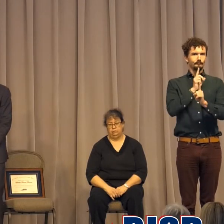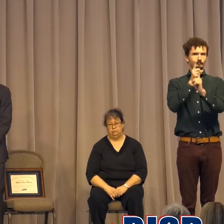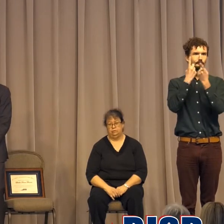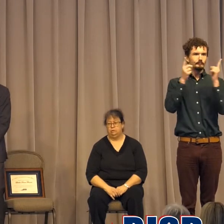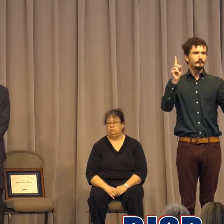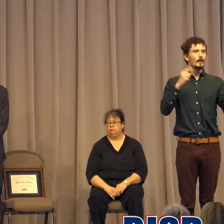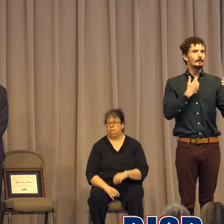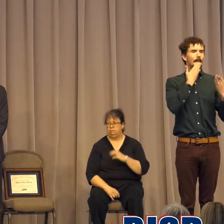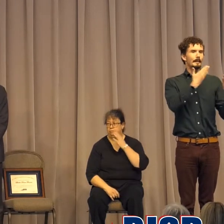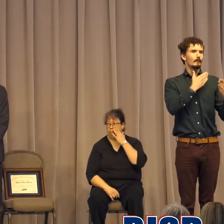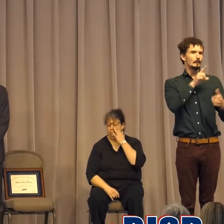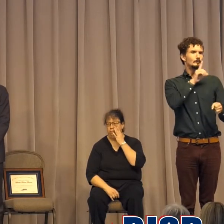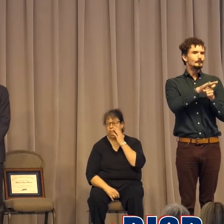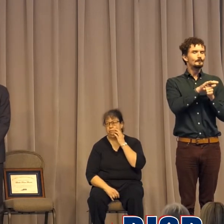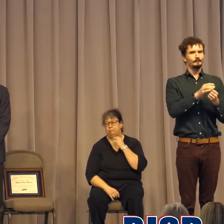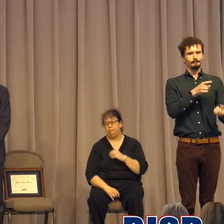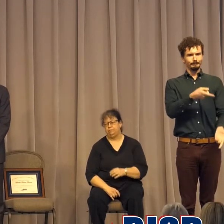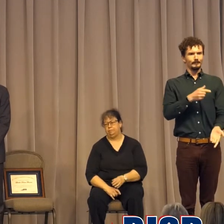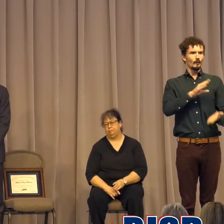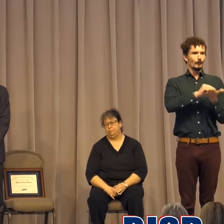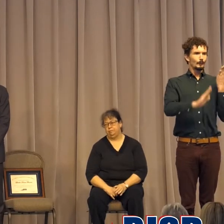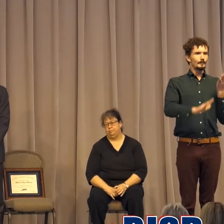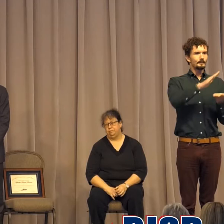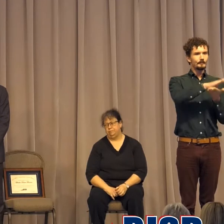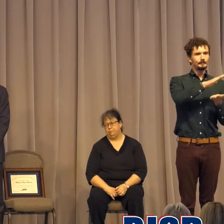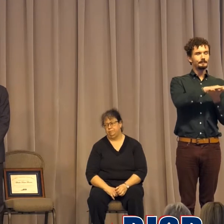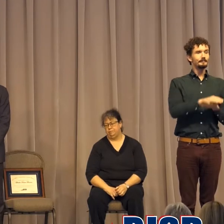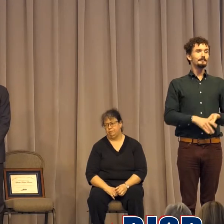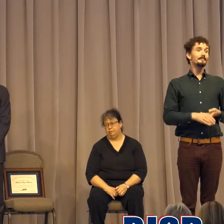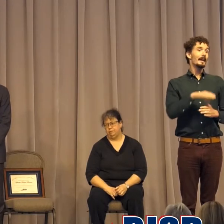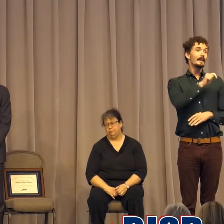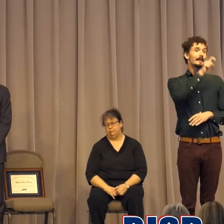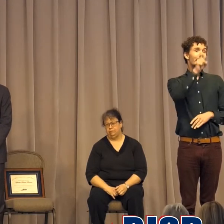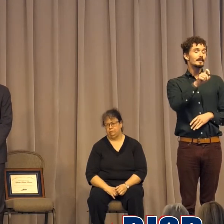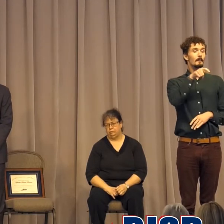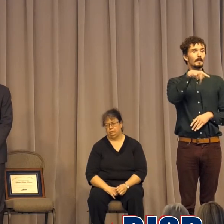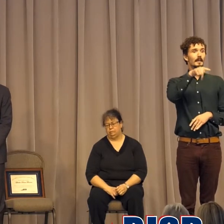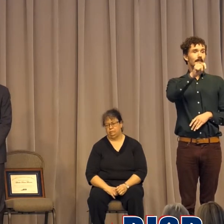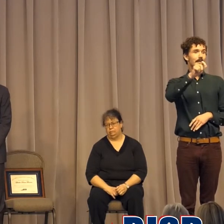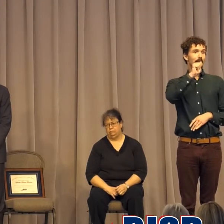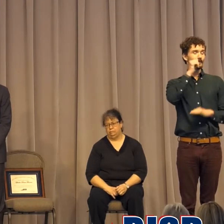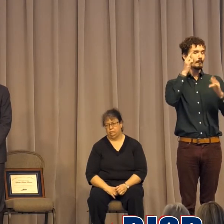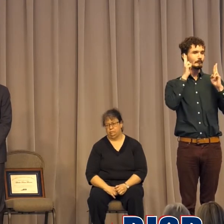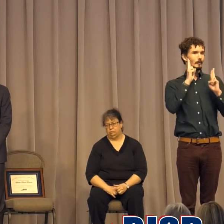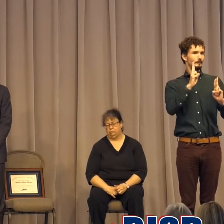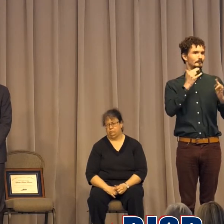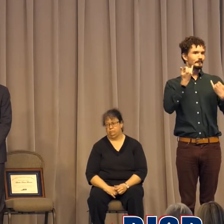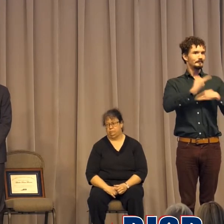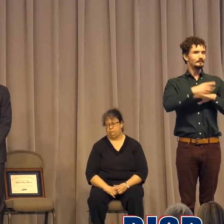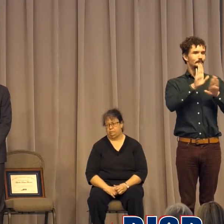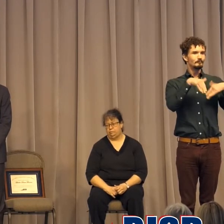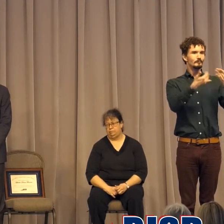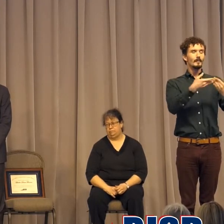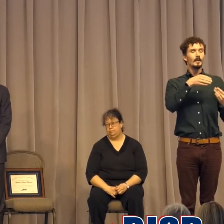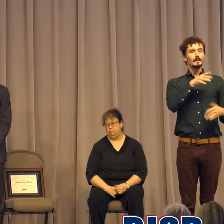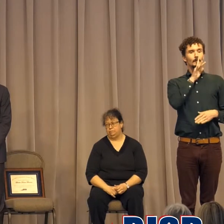thank him for his commitment to our students and our school. Texas PTA is honored today to present House Speaker Dennis